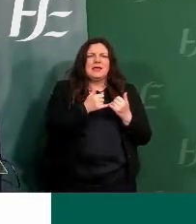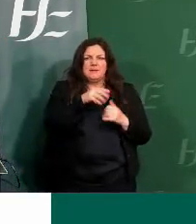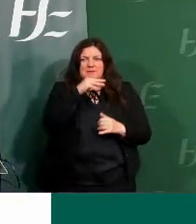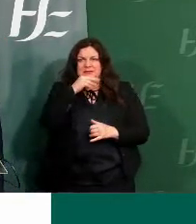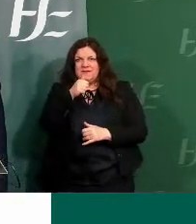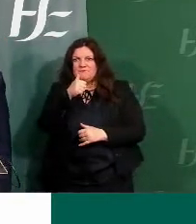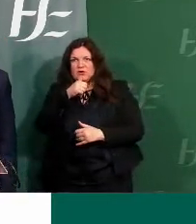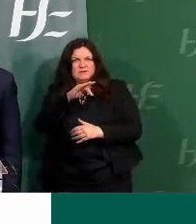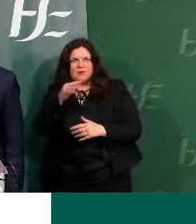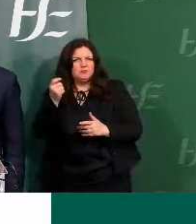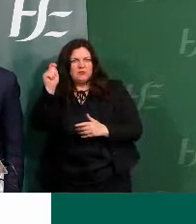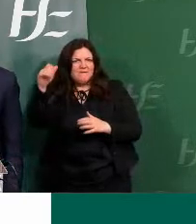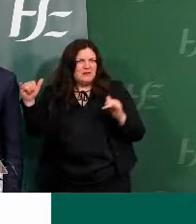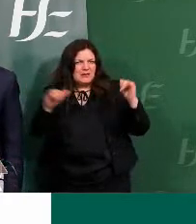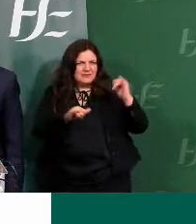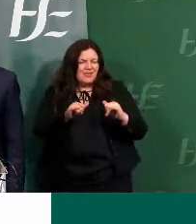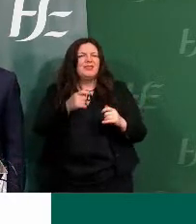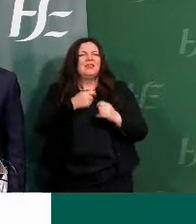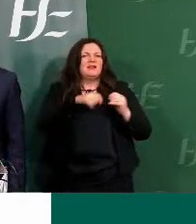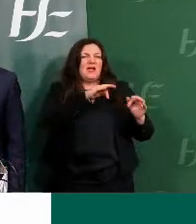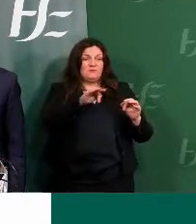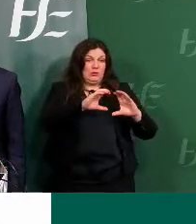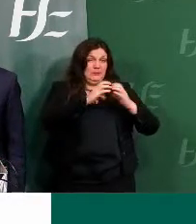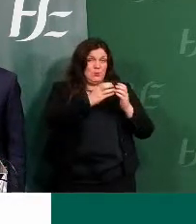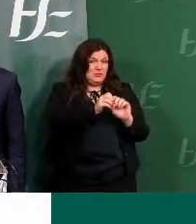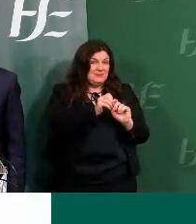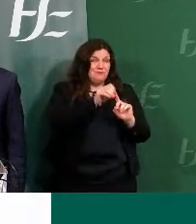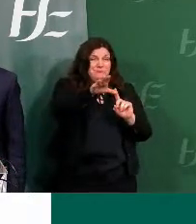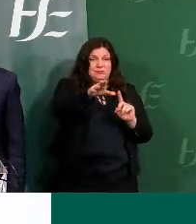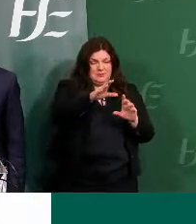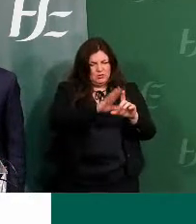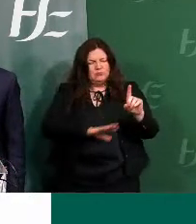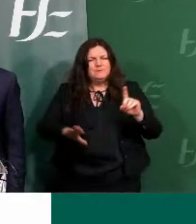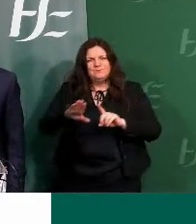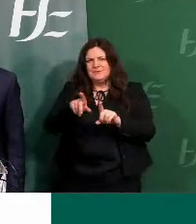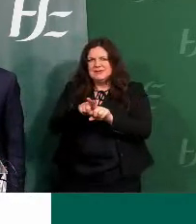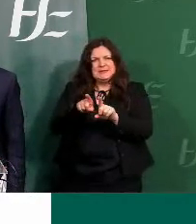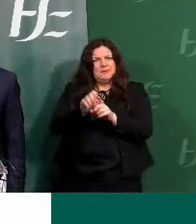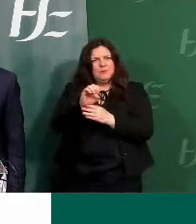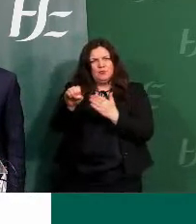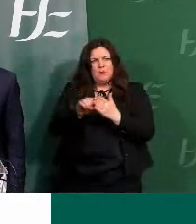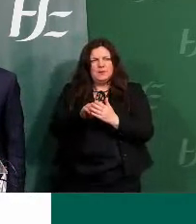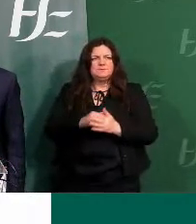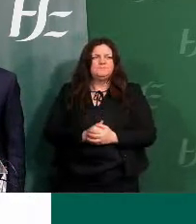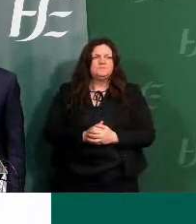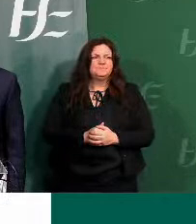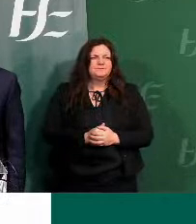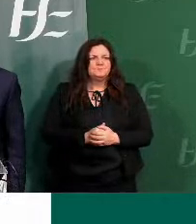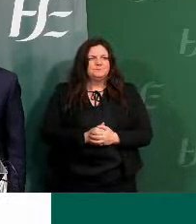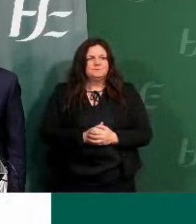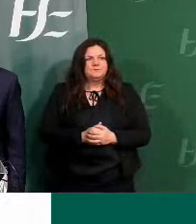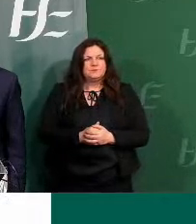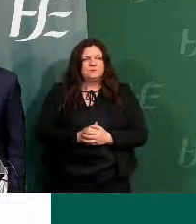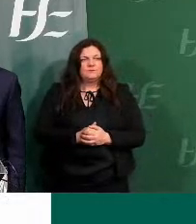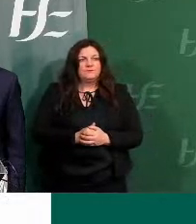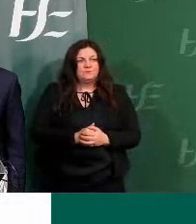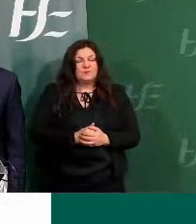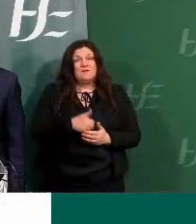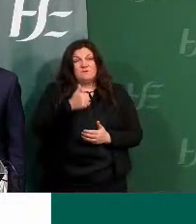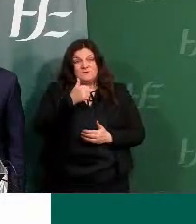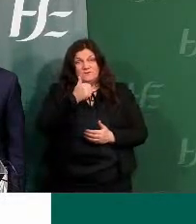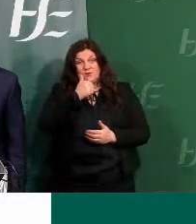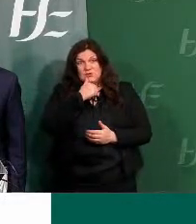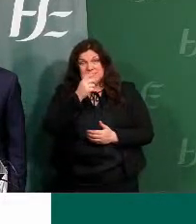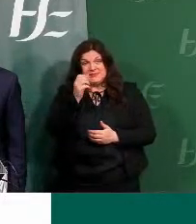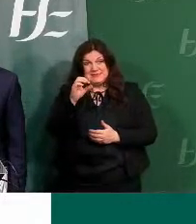being reported right across Europe. And on 13th December, the UK reported its first